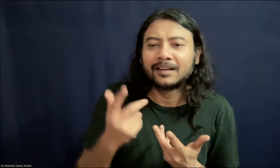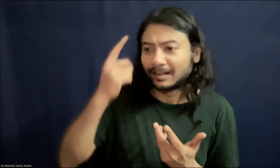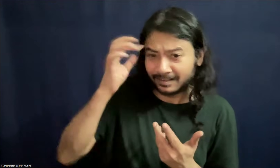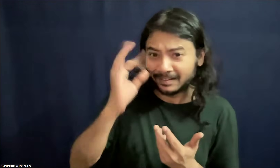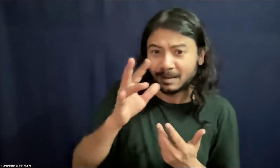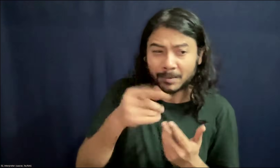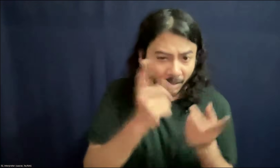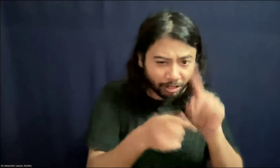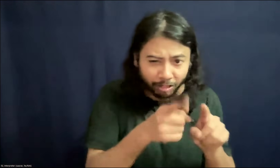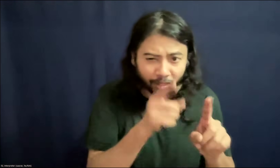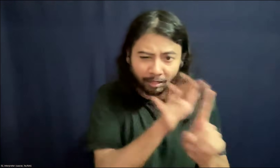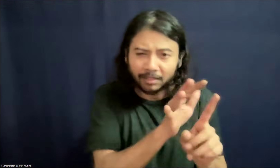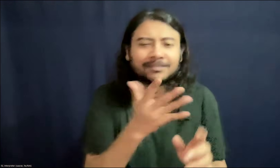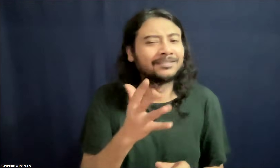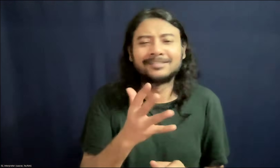goal of your life.